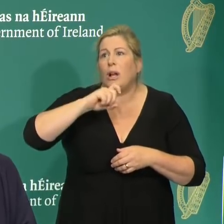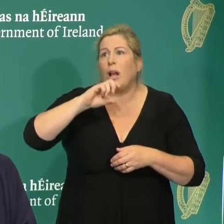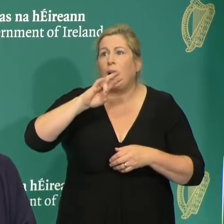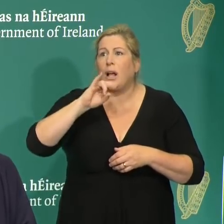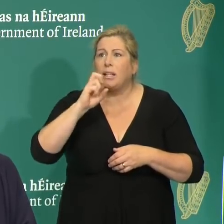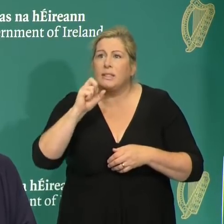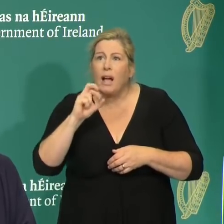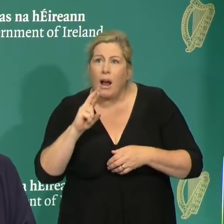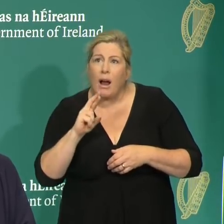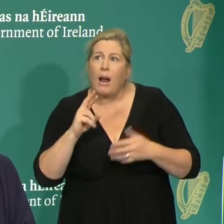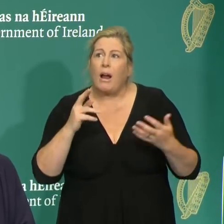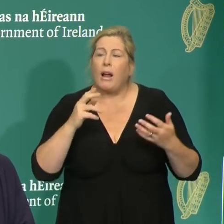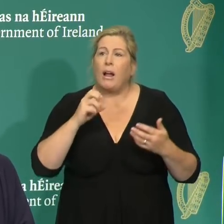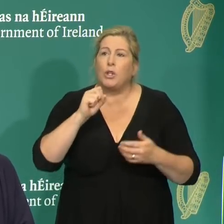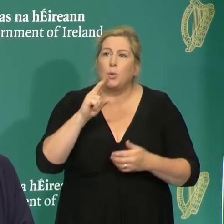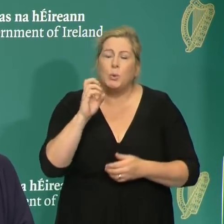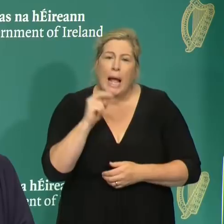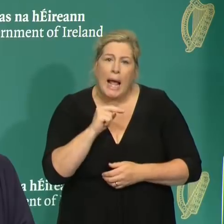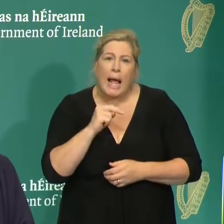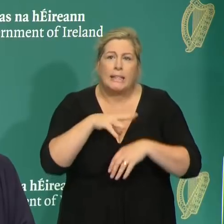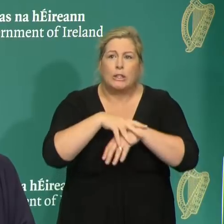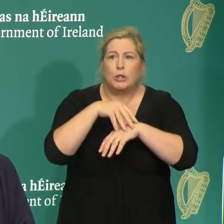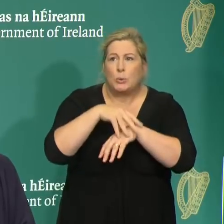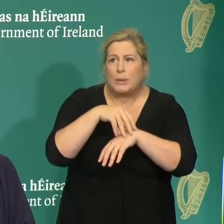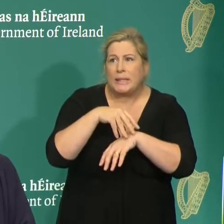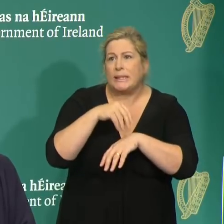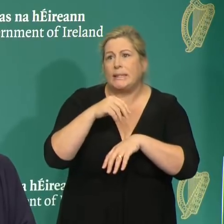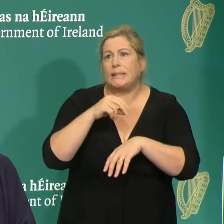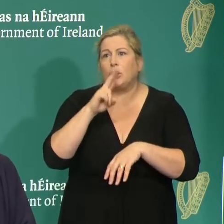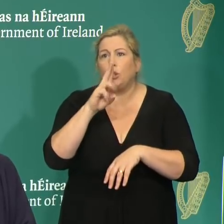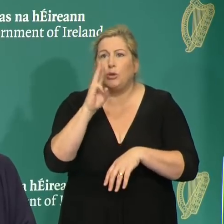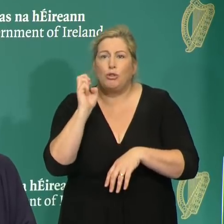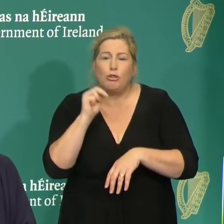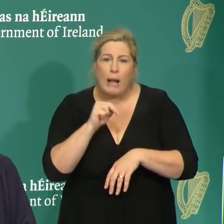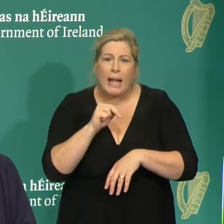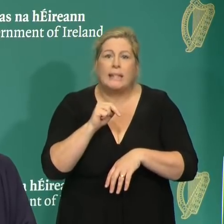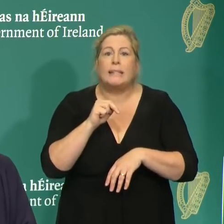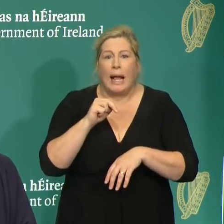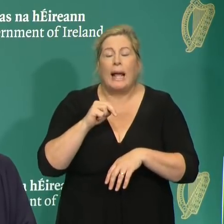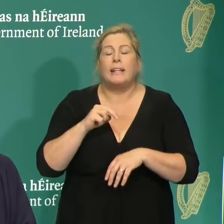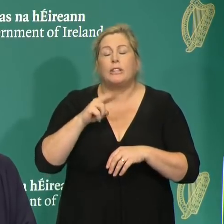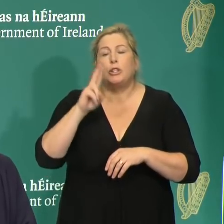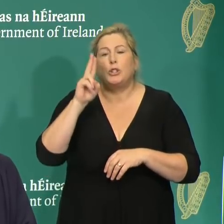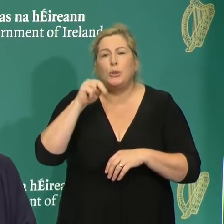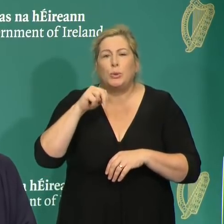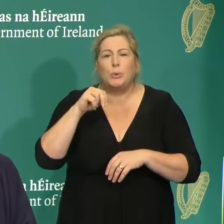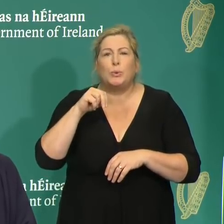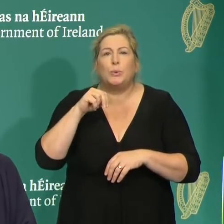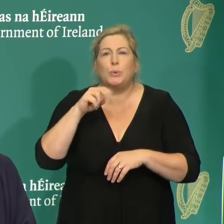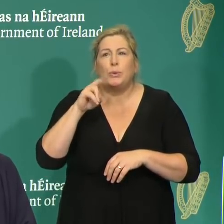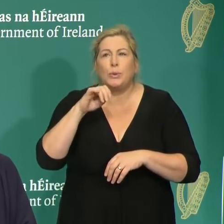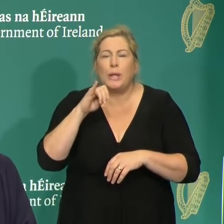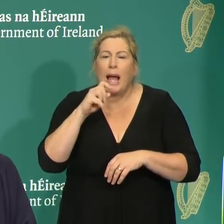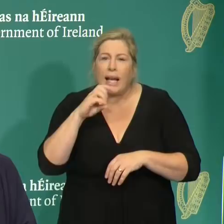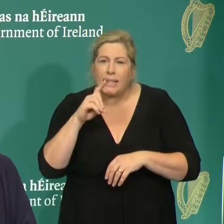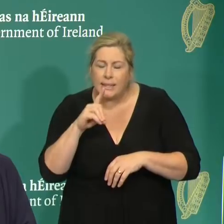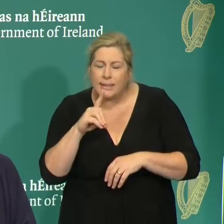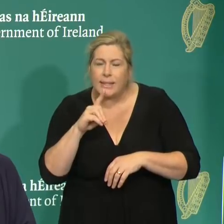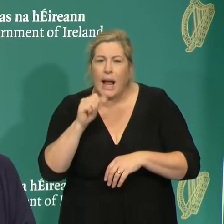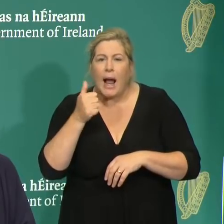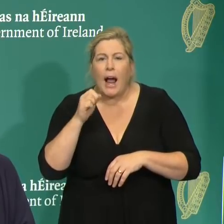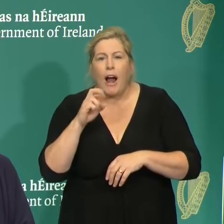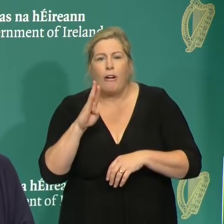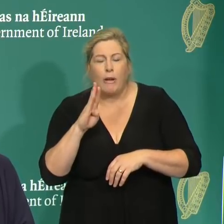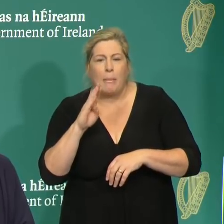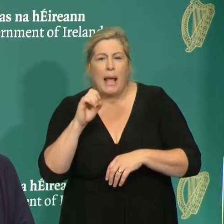Qatar, Sudan, Sweden, Ukraine and the United Arab Emirates, the United Kingdom